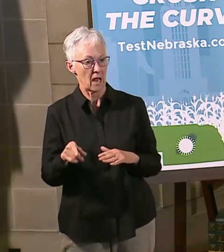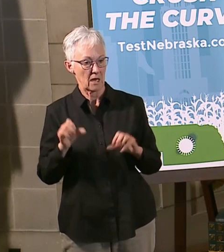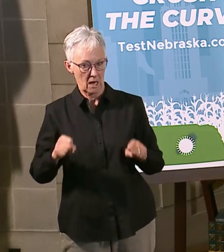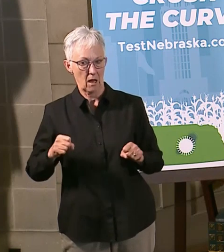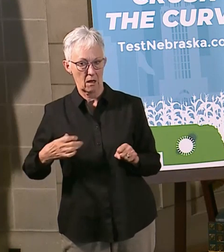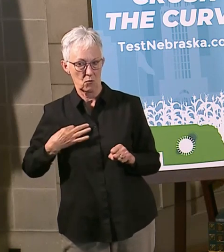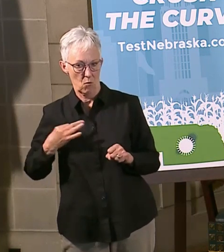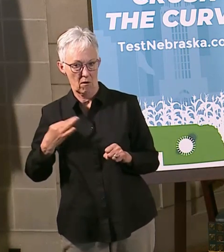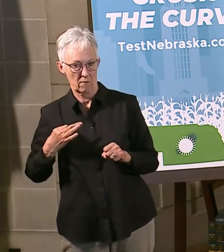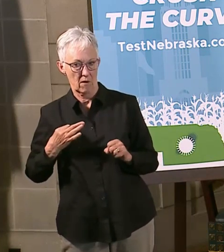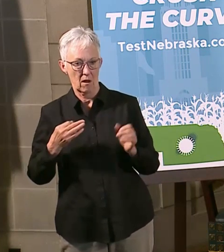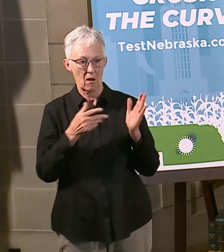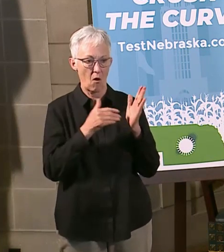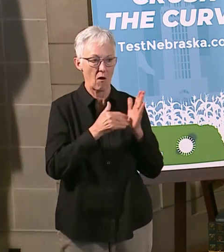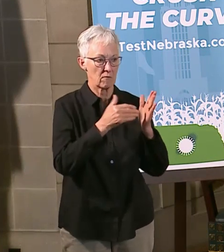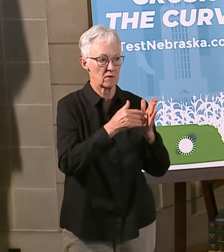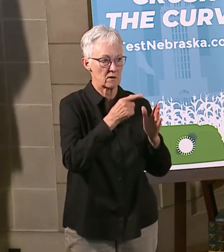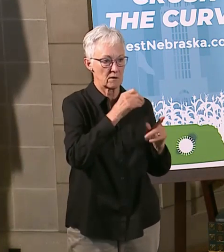apply for their children.